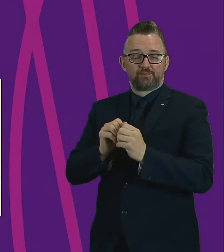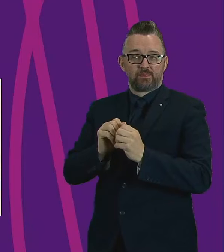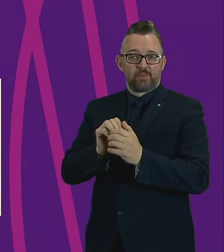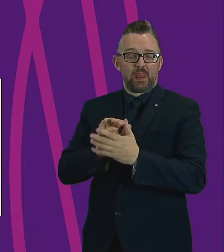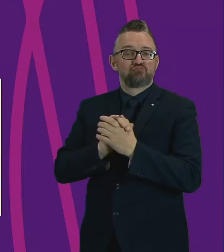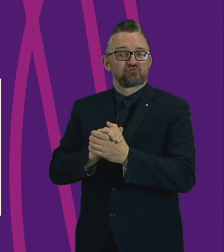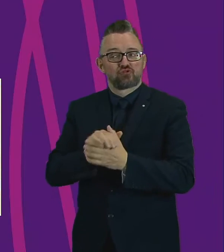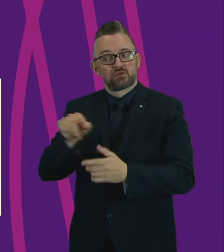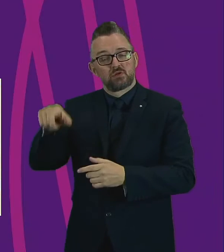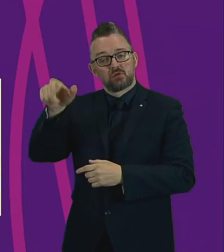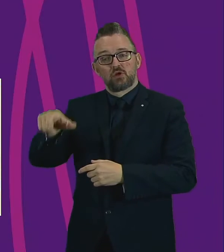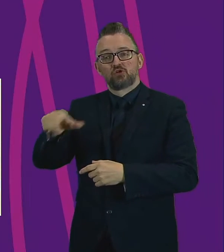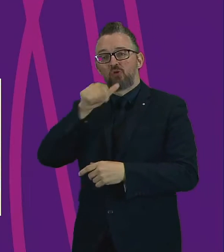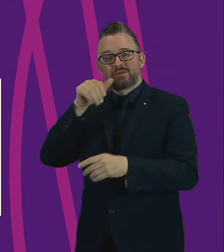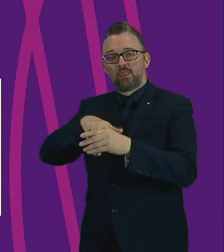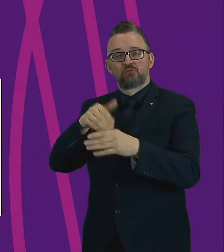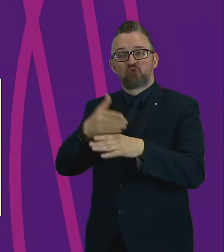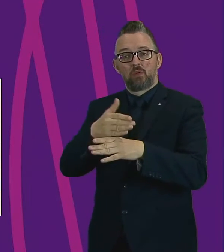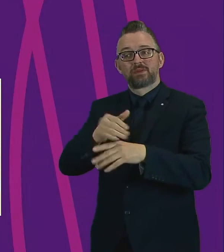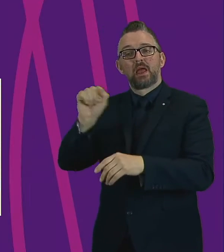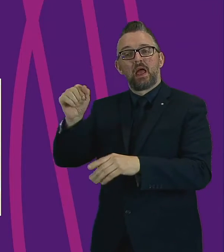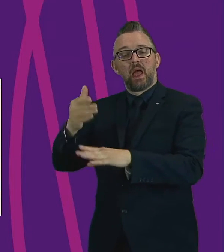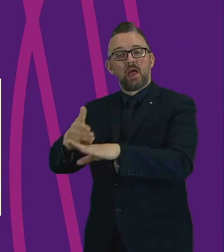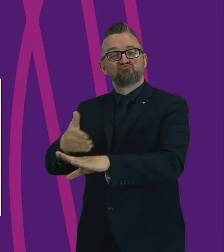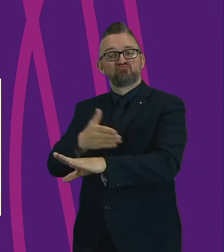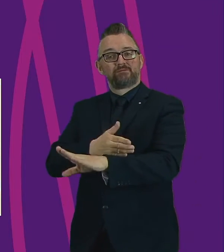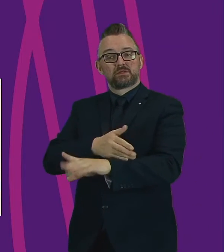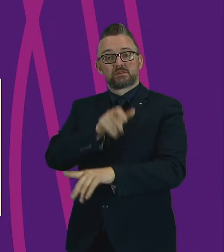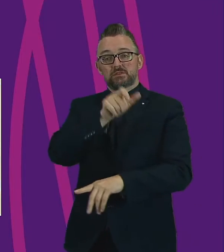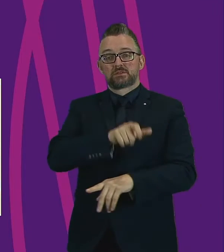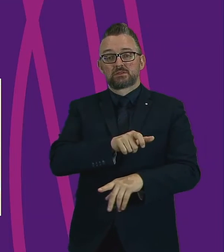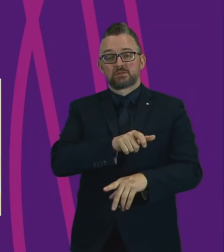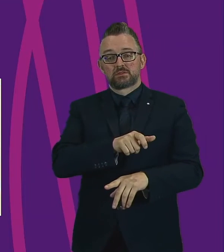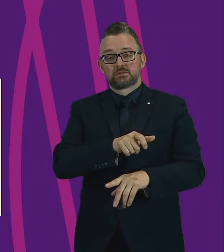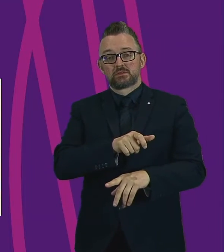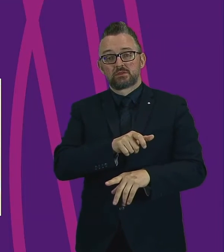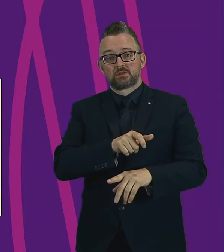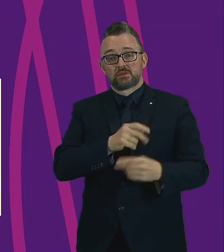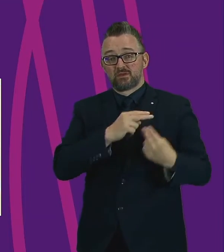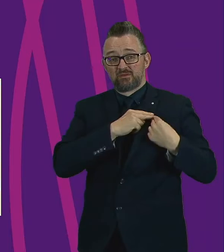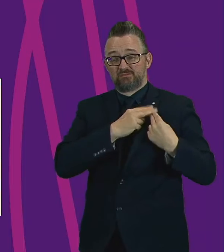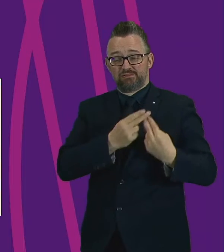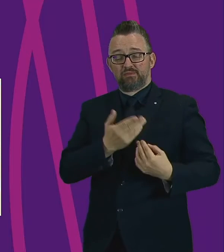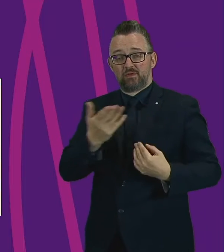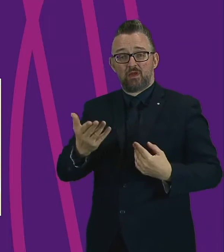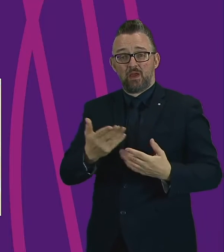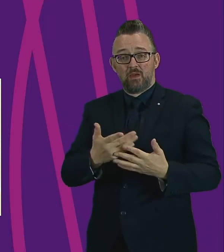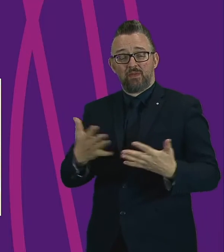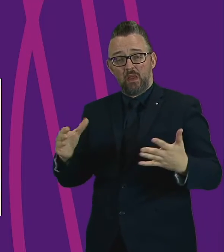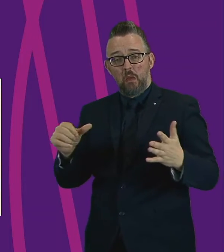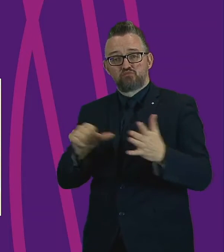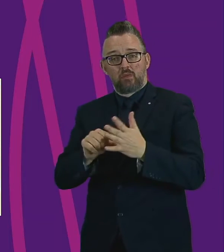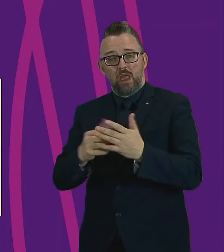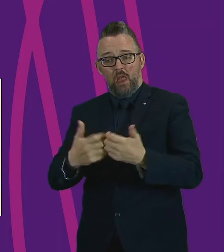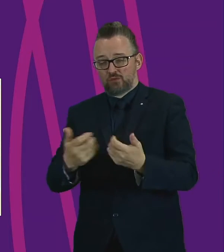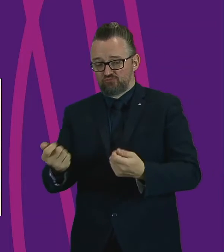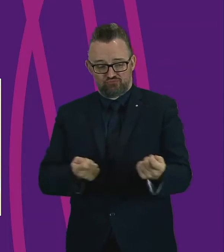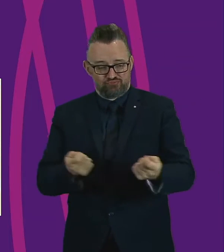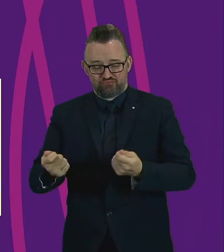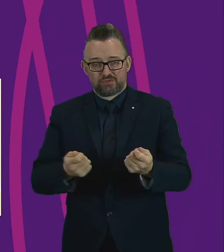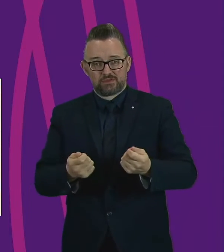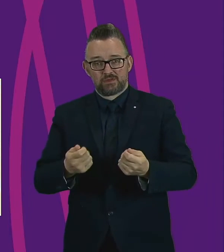post at this stage, but her previous incumbent left her with a major problem to address the deficiencies